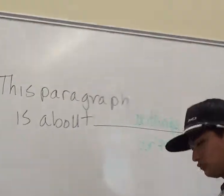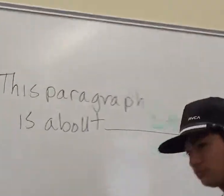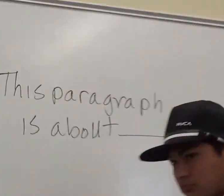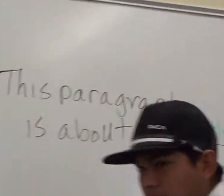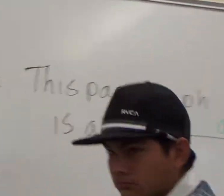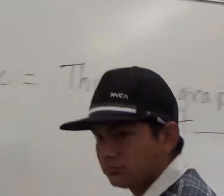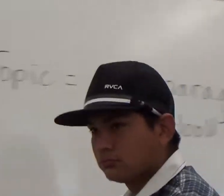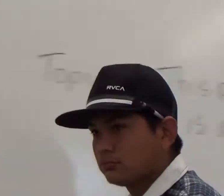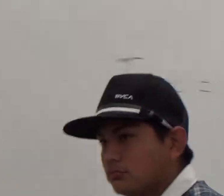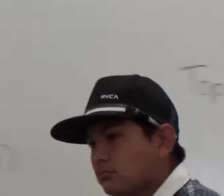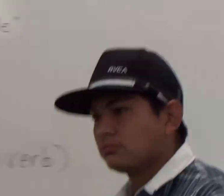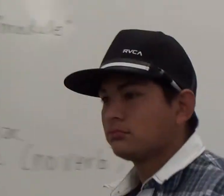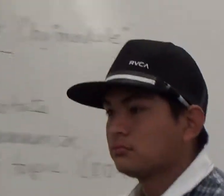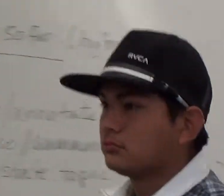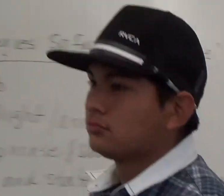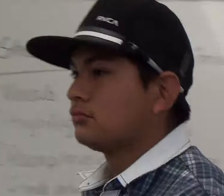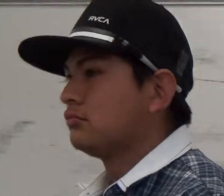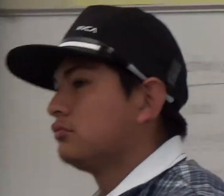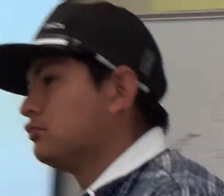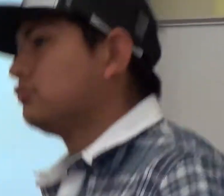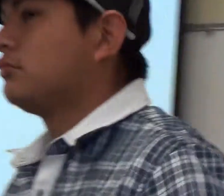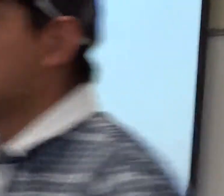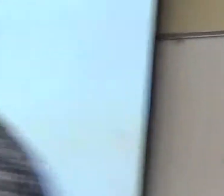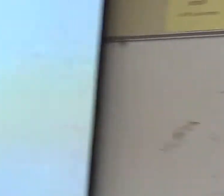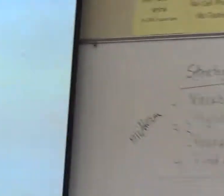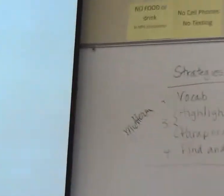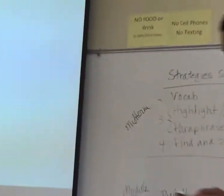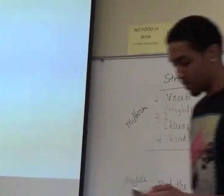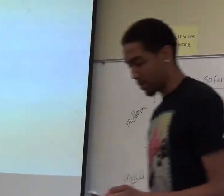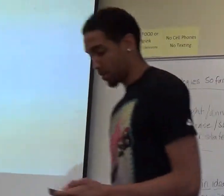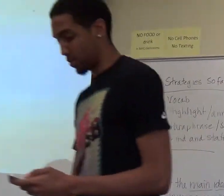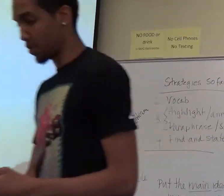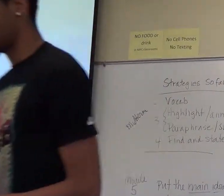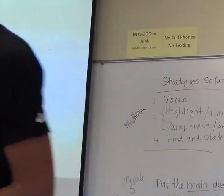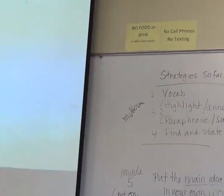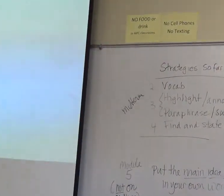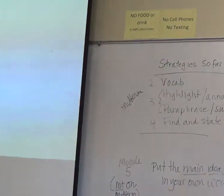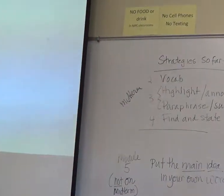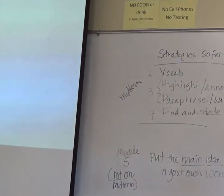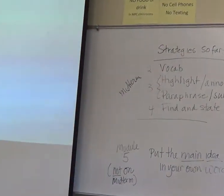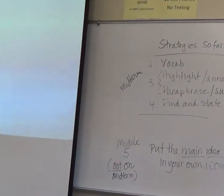Yeah.